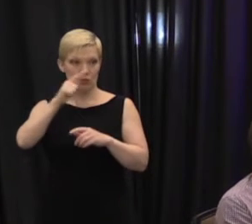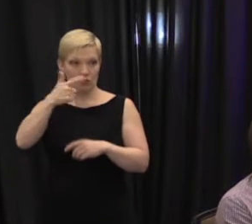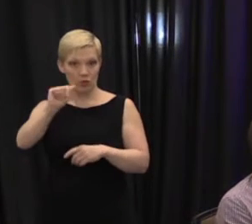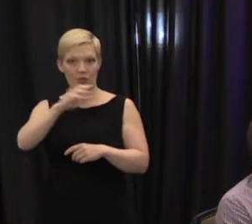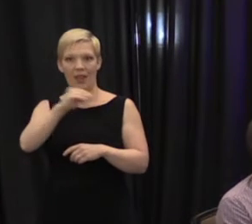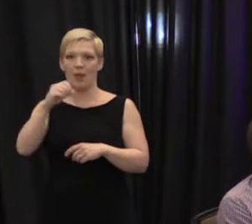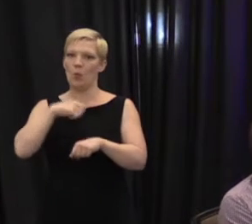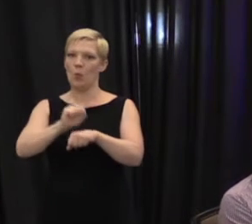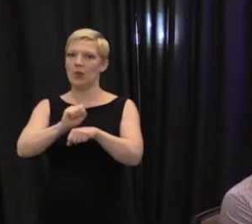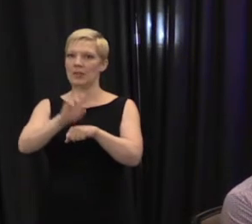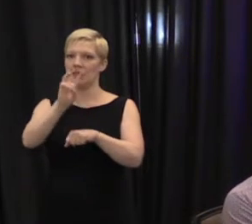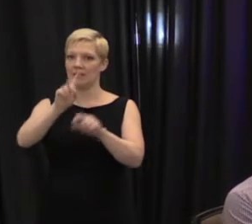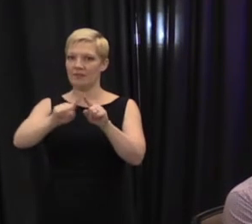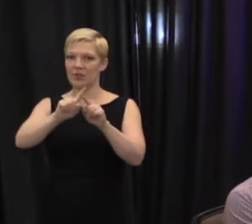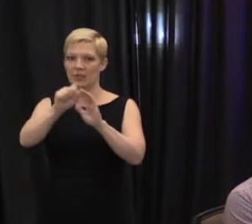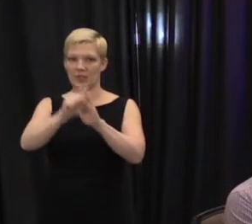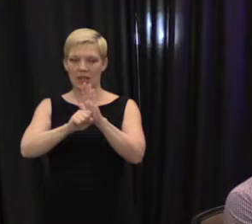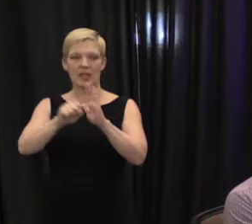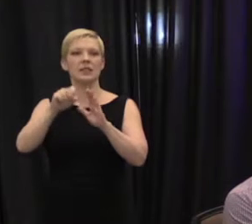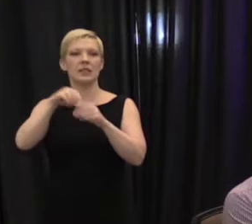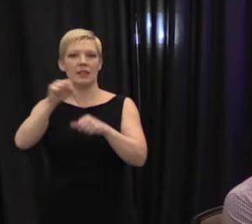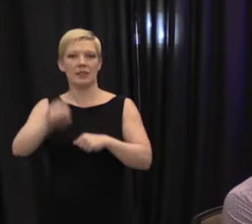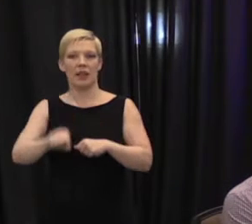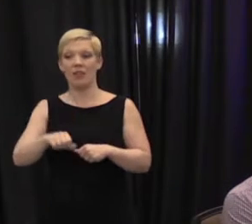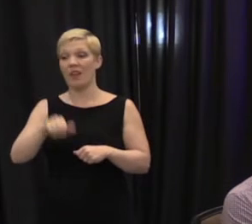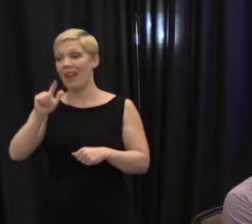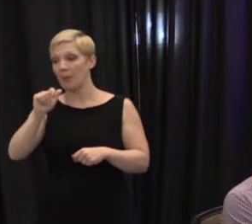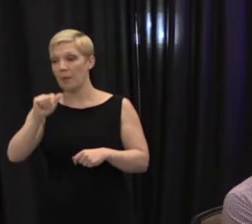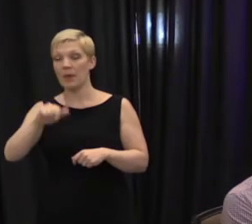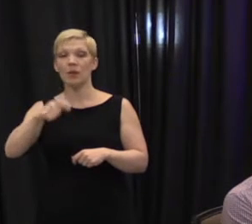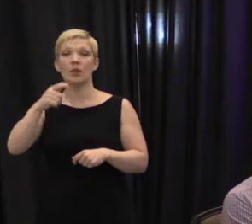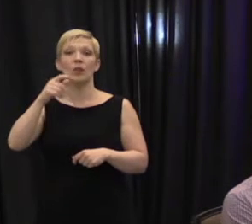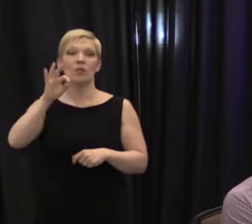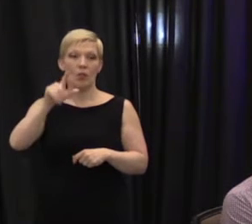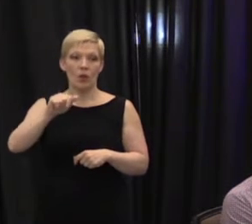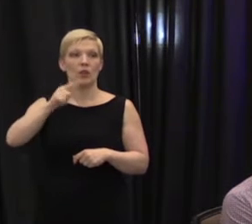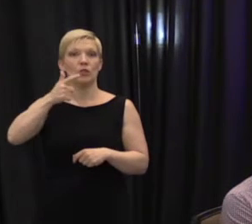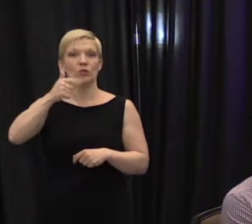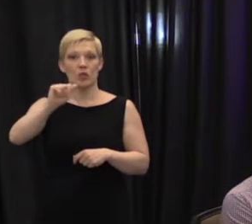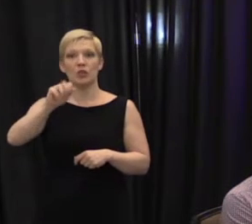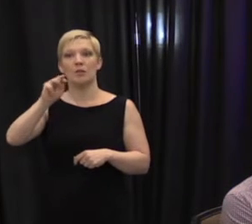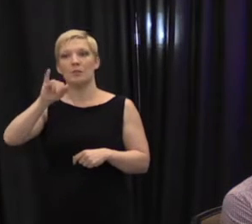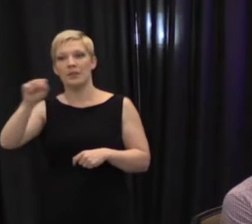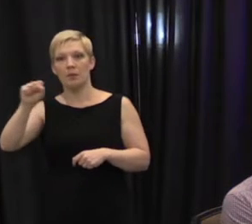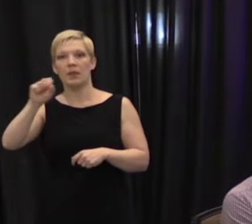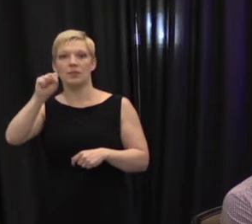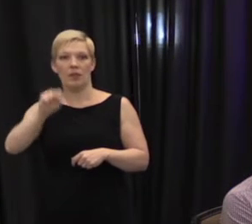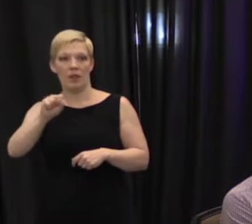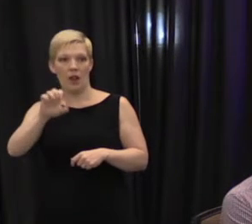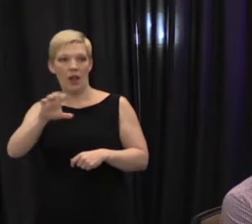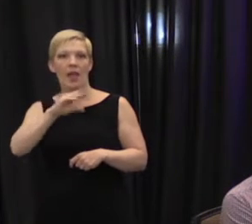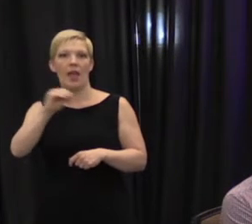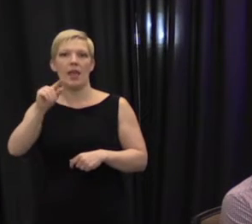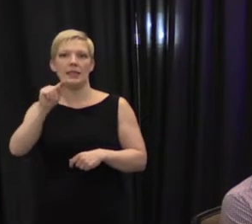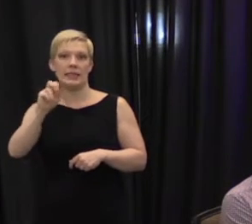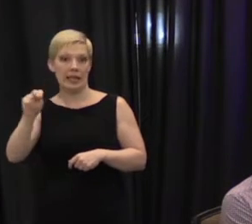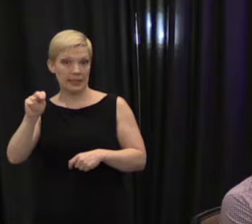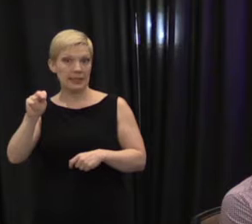in the South. So we work in Alabama, Florida, Georgia, Mississippi, South Carolina, and